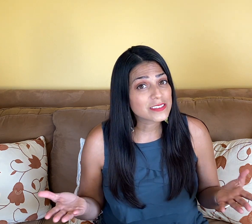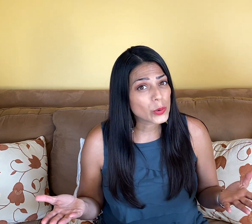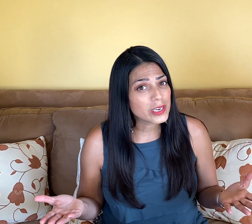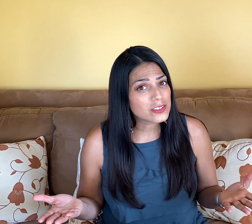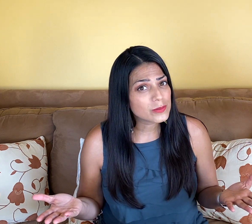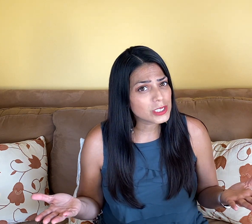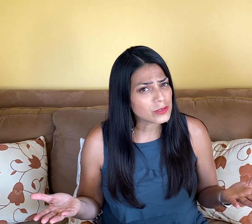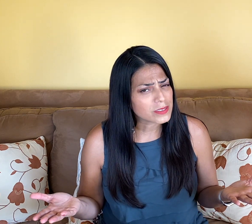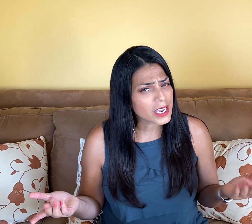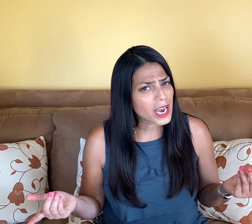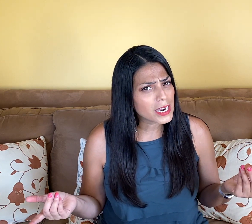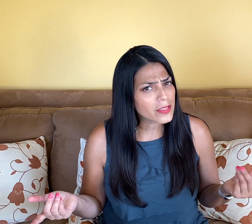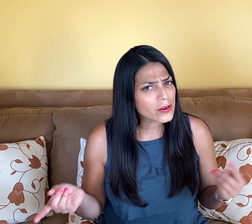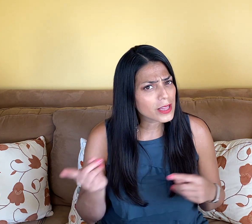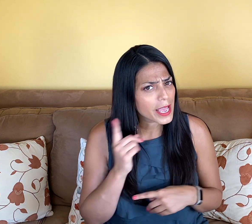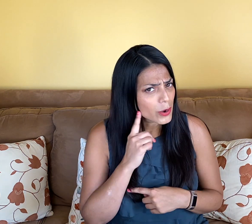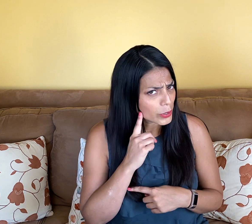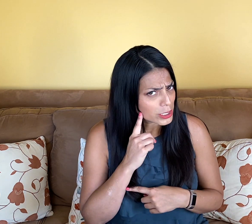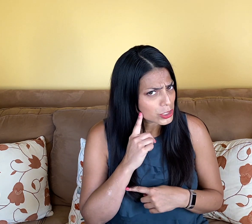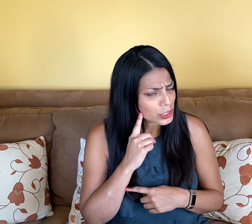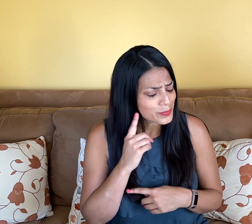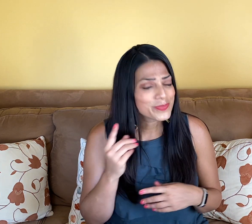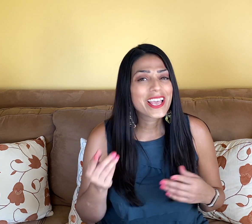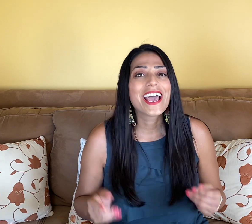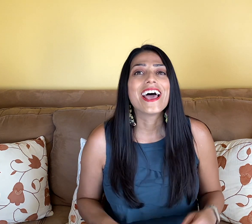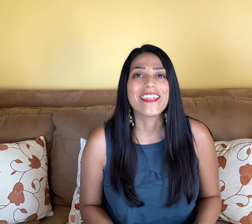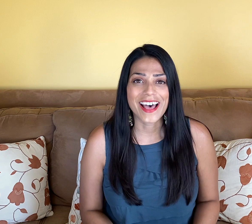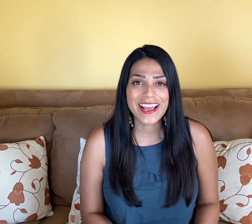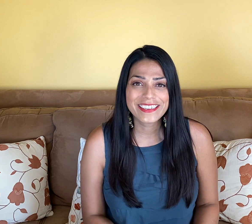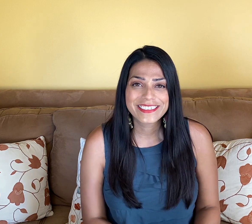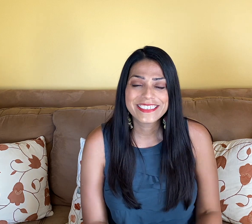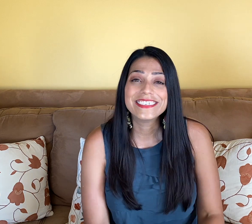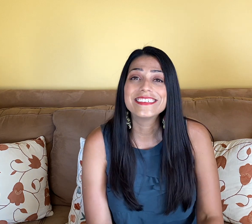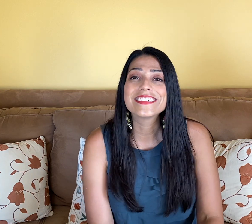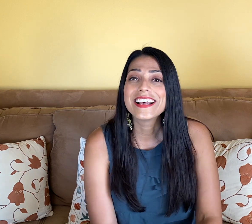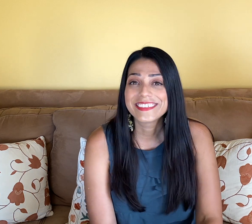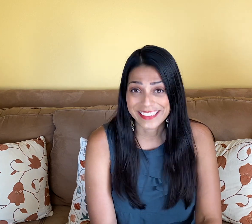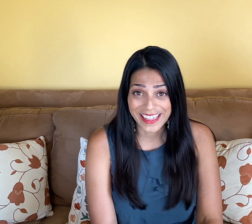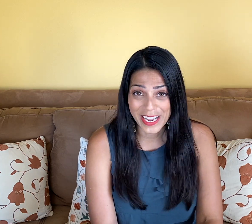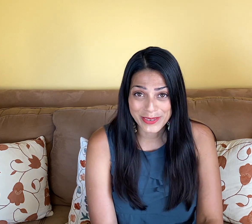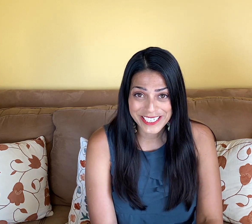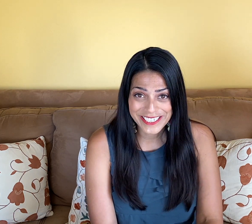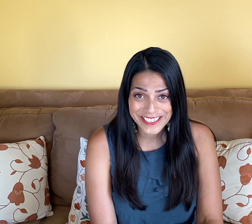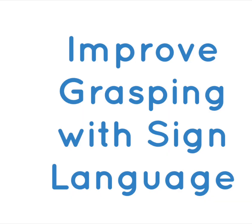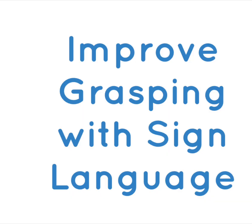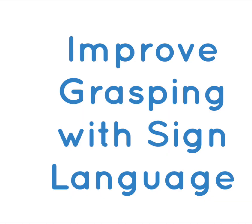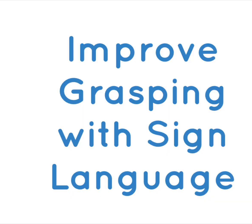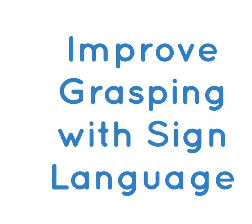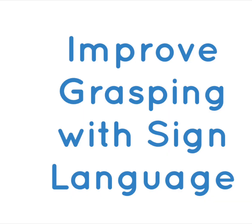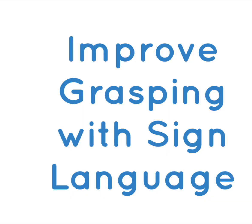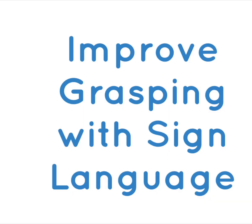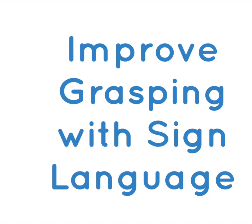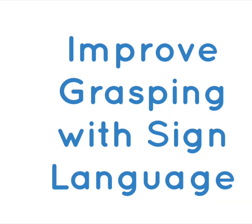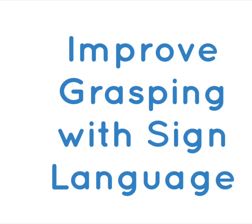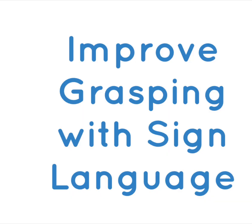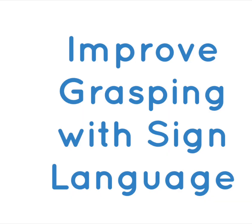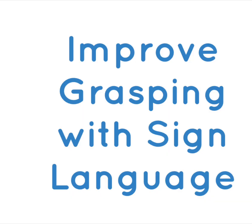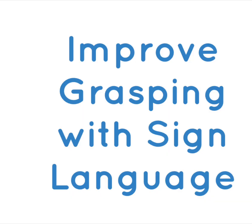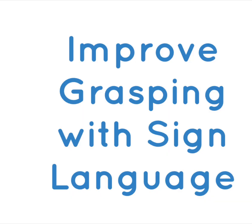going to be using another language, and that is sign language. Don't let me scare you. I want you